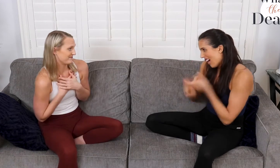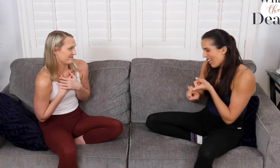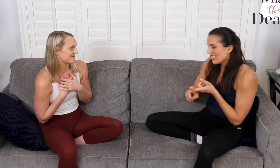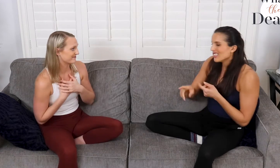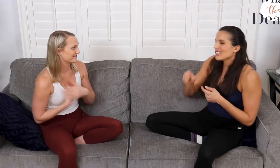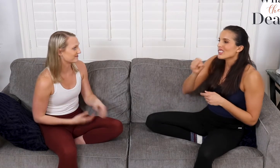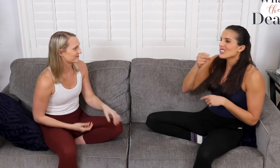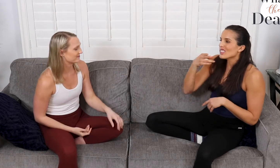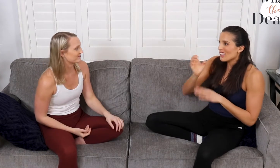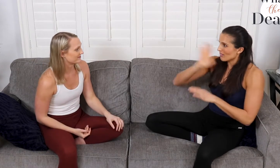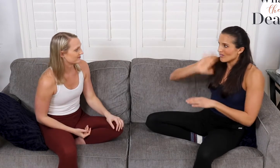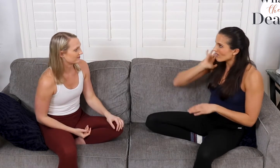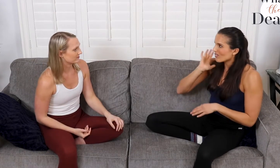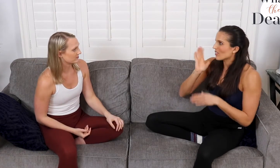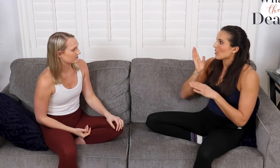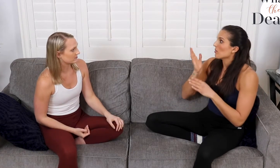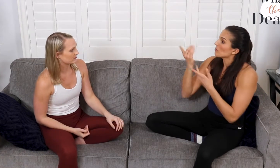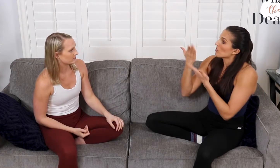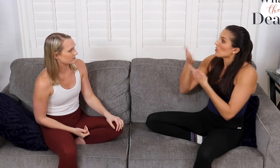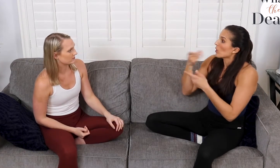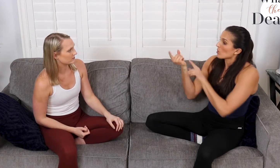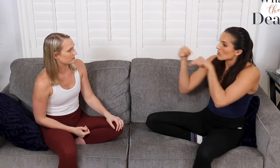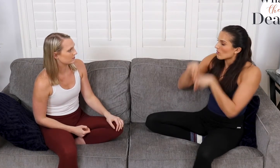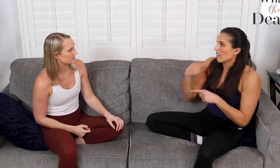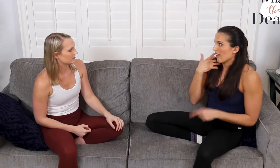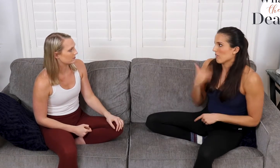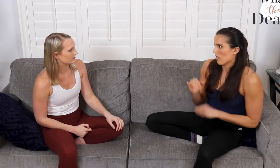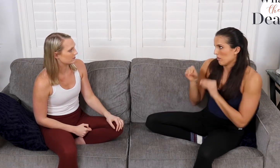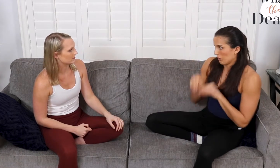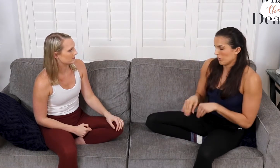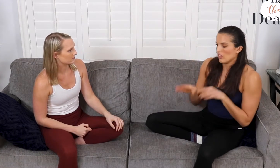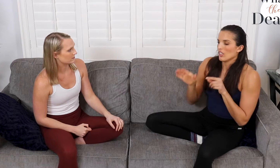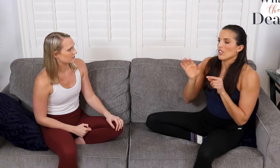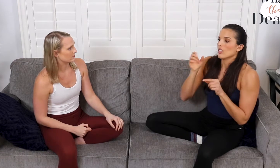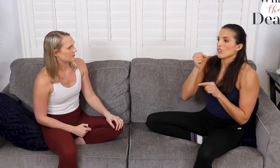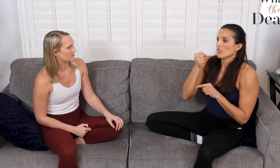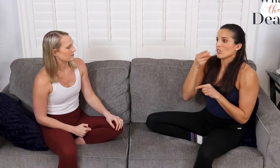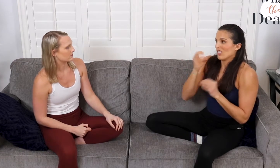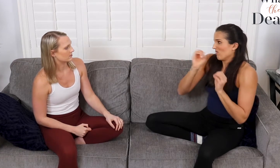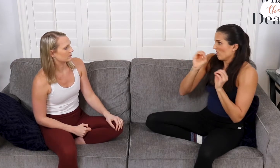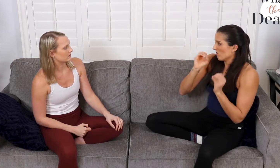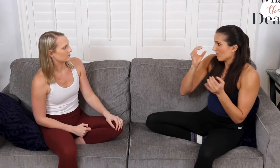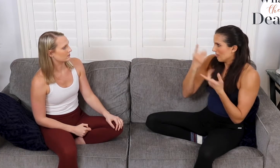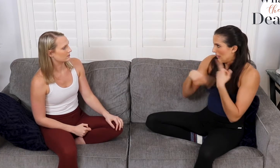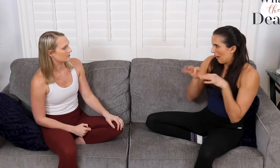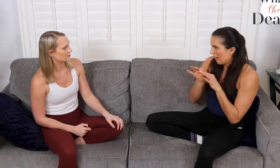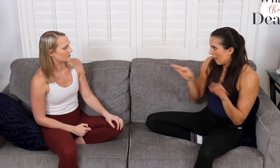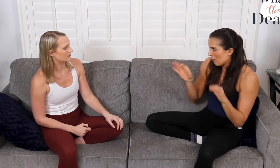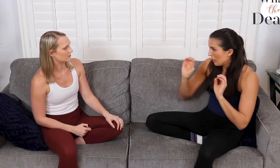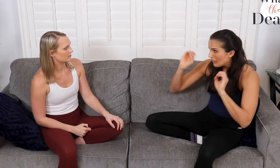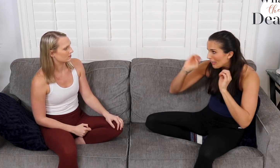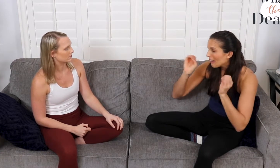extended family on your dad's side doesn't sign, but yet we've had strangers in the past that we've met